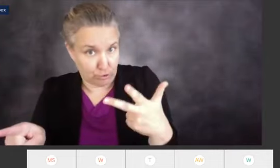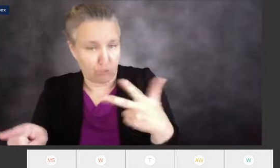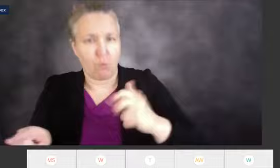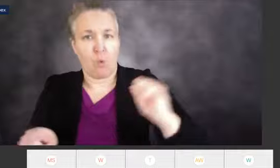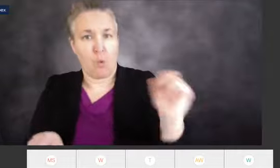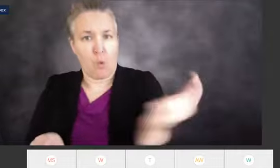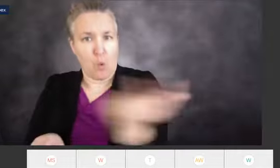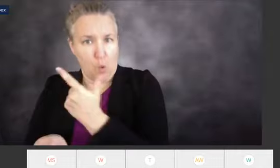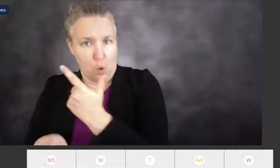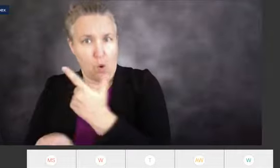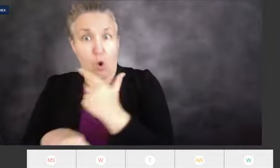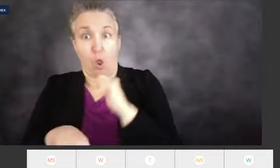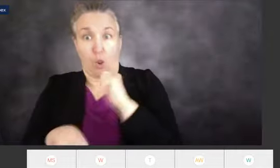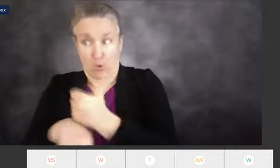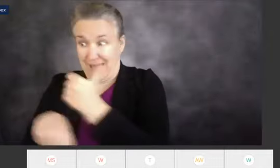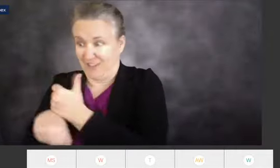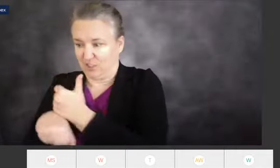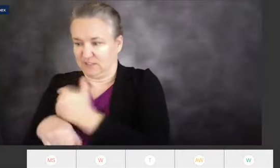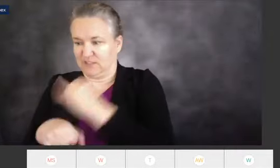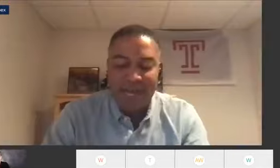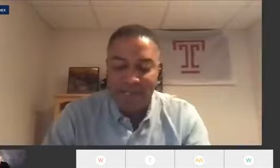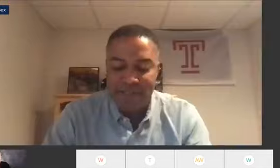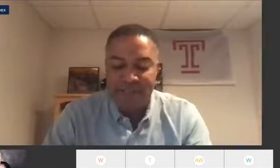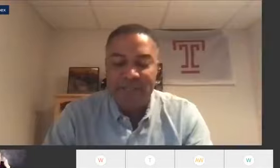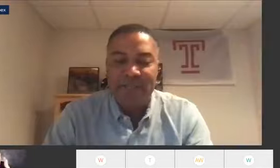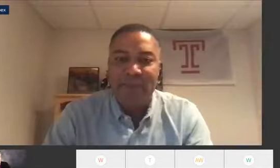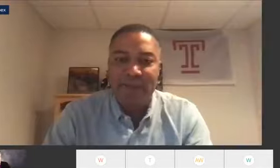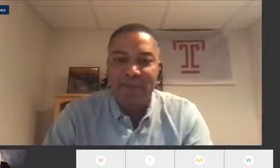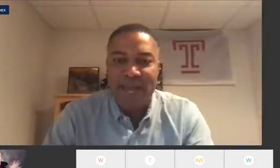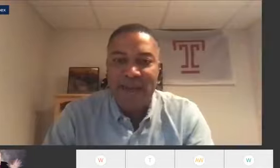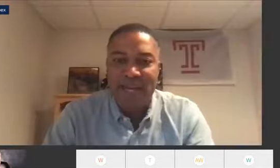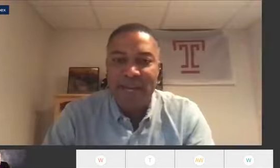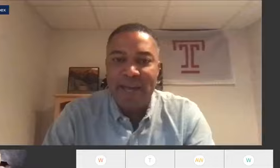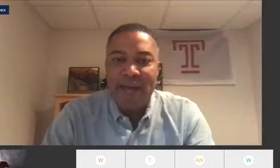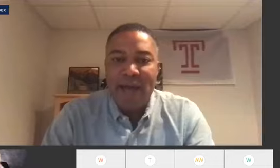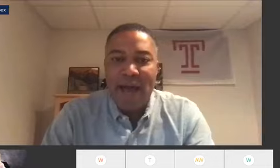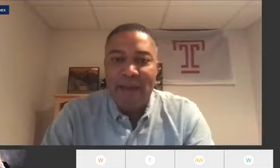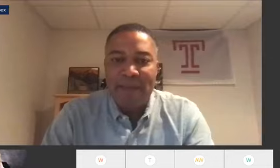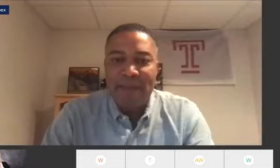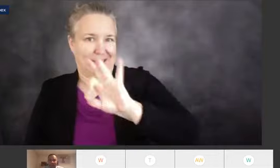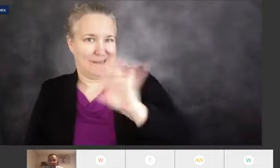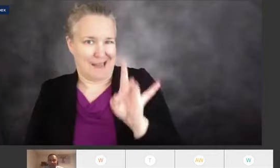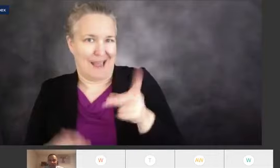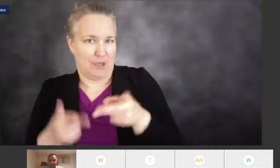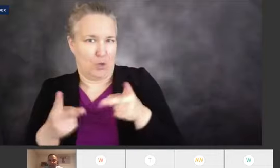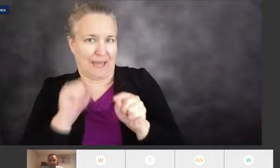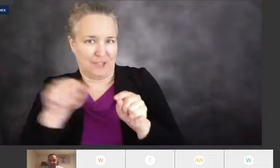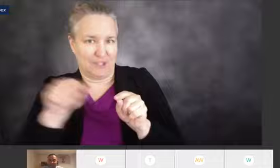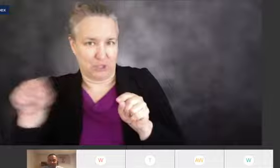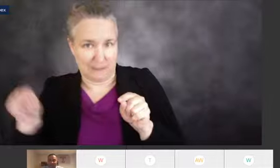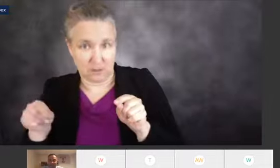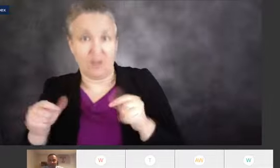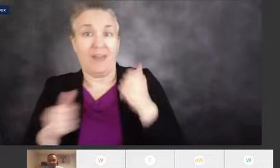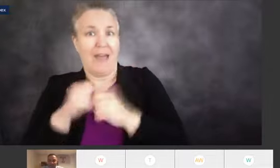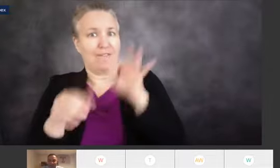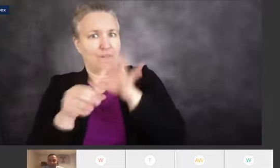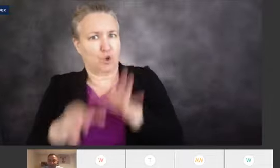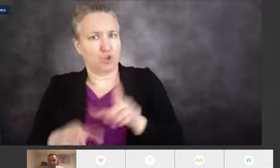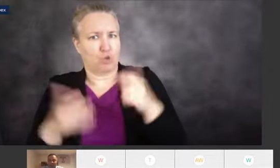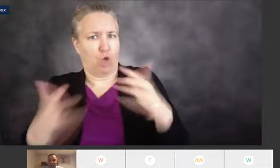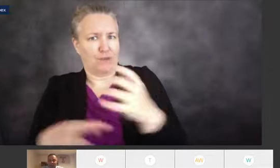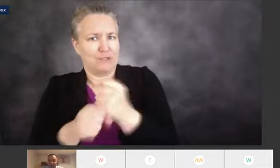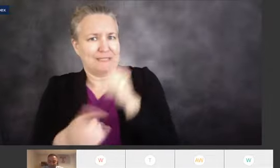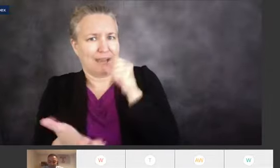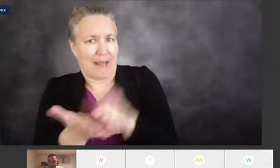been finalized. We have 298 polling locations in Montgomery County, and every voter should have received a letter